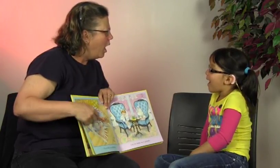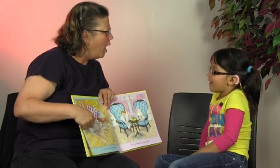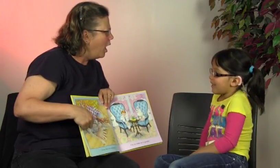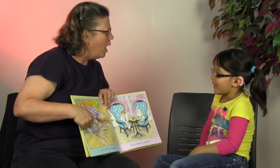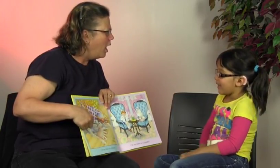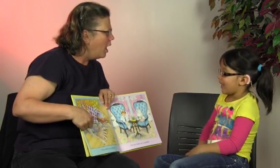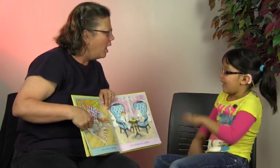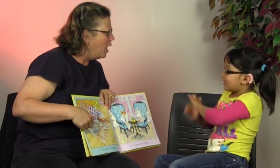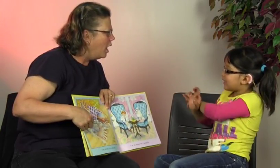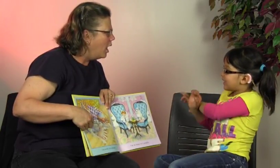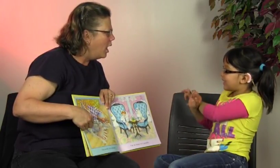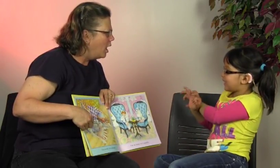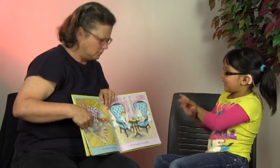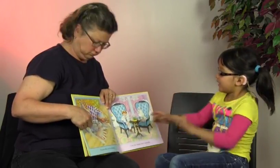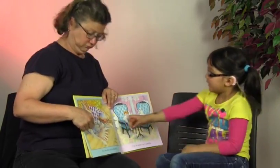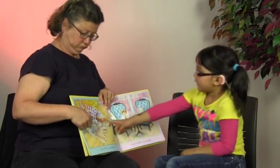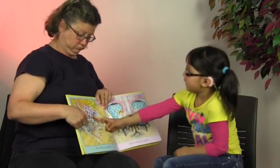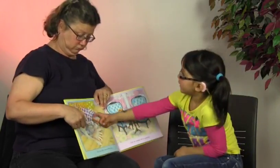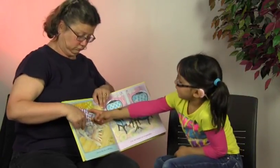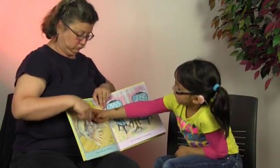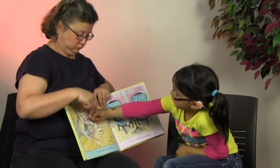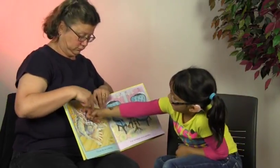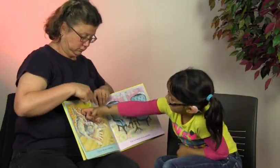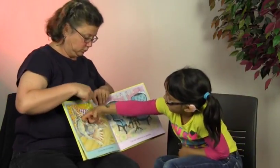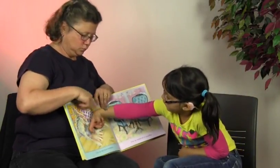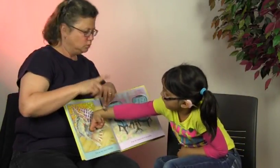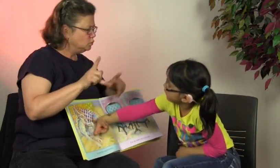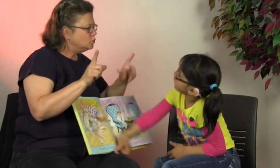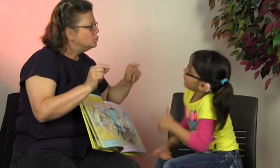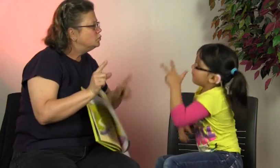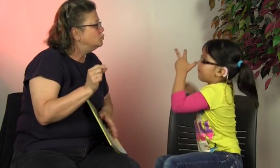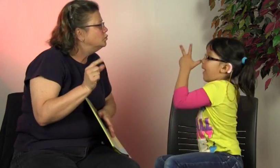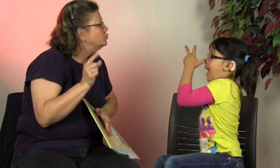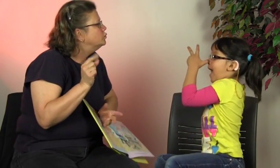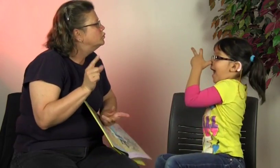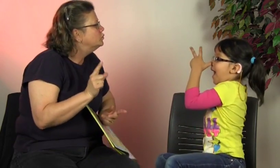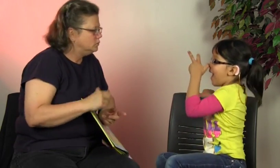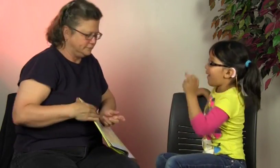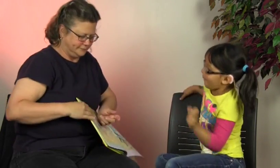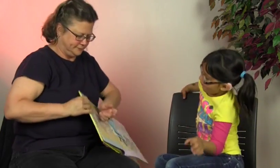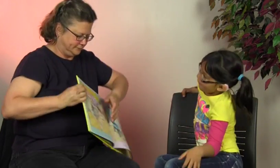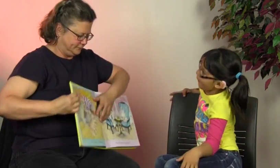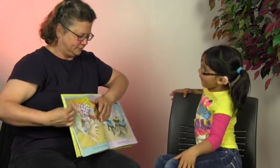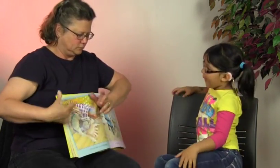What do we have here? What's that? A spider? A spider? Hmm. A bug?